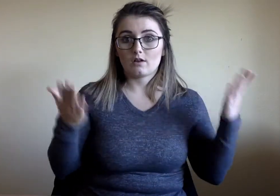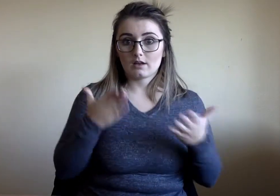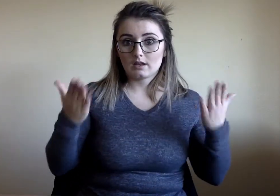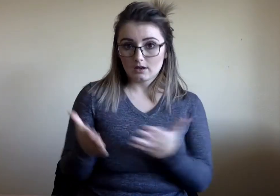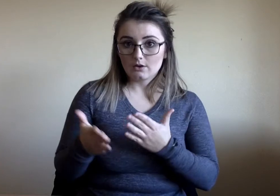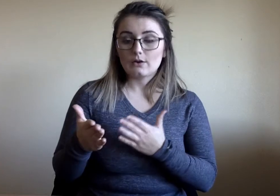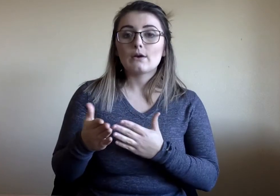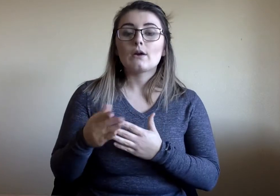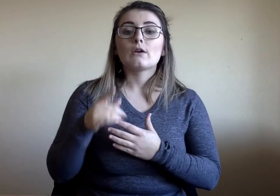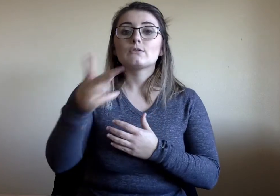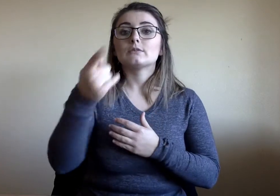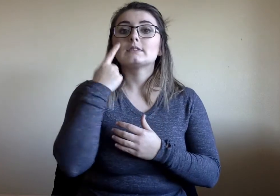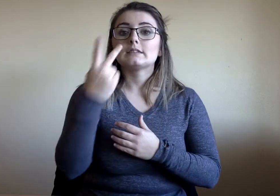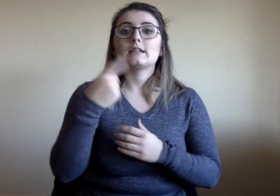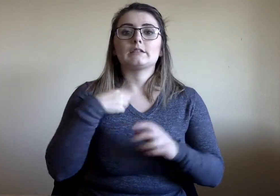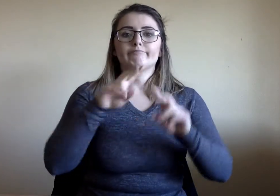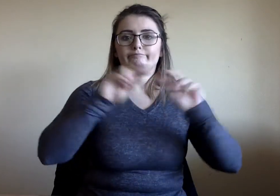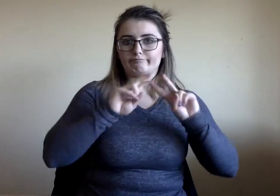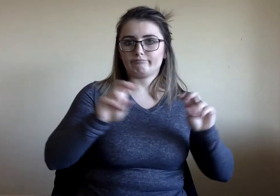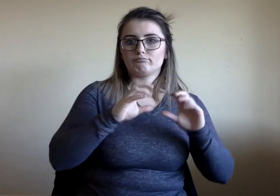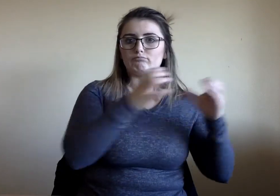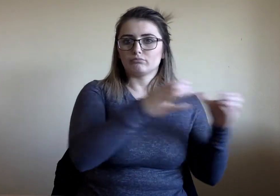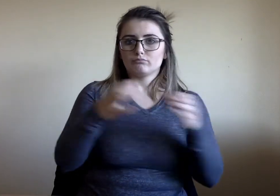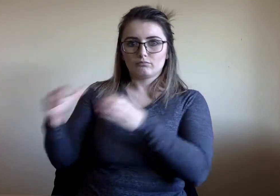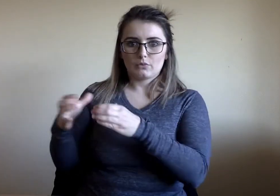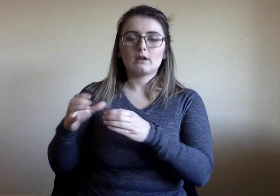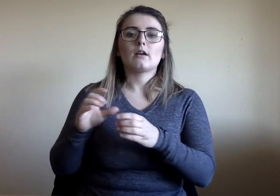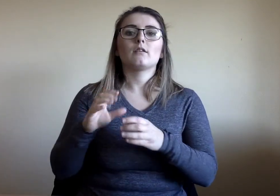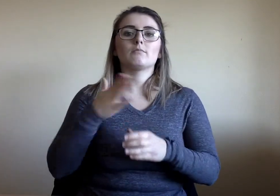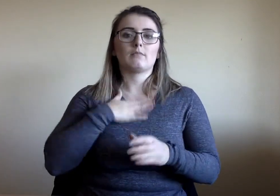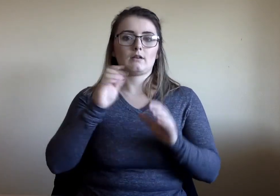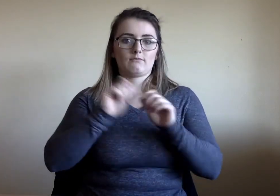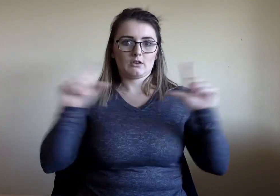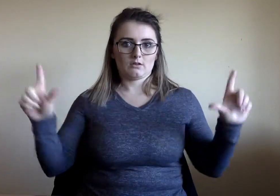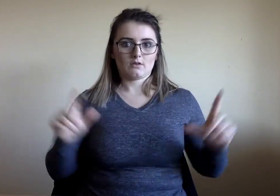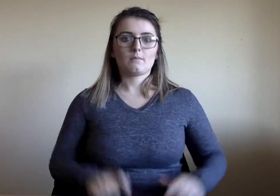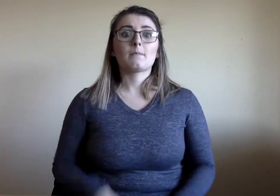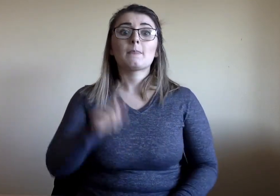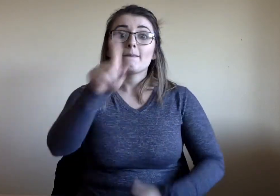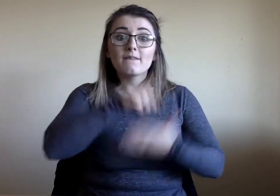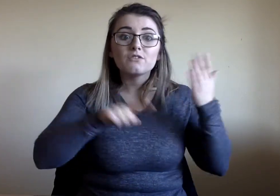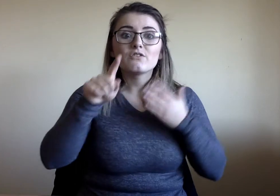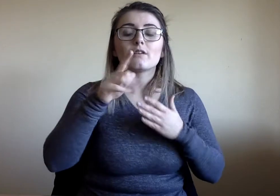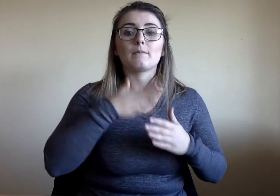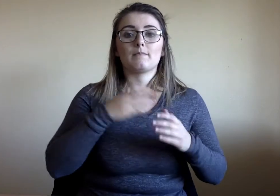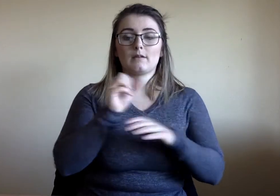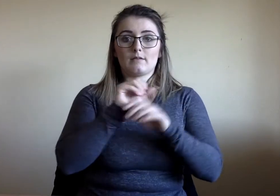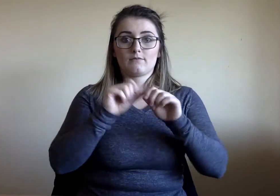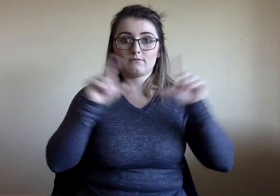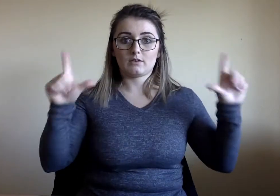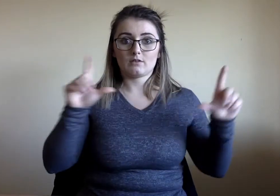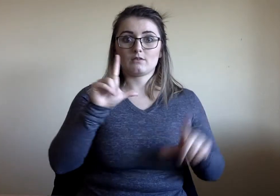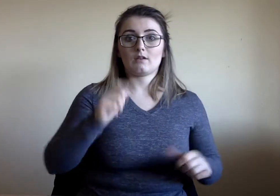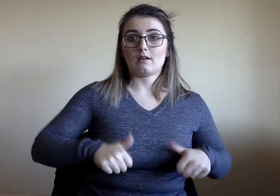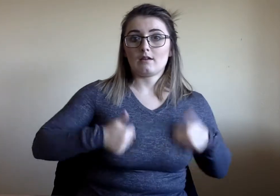my videos into these different categories. You can check out videos that I've made on lifestyle design. So people talk all the time